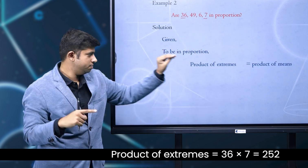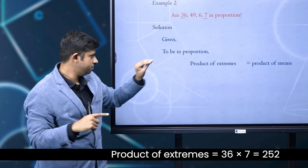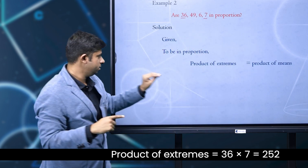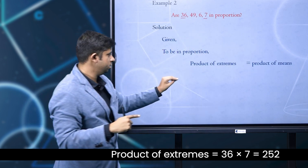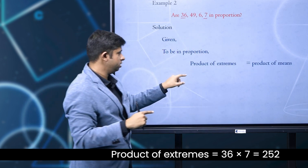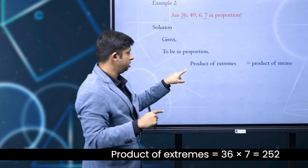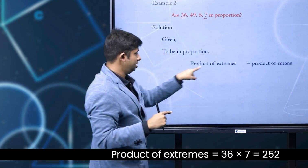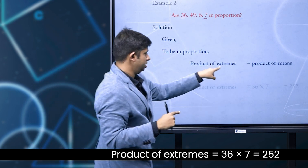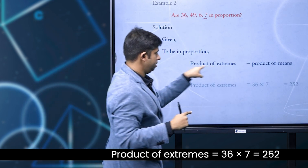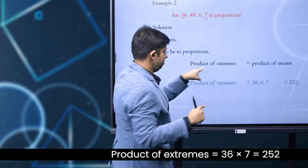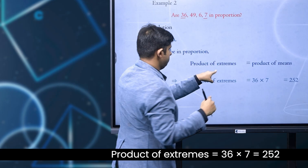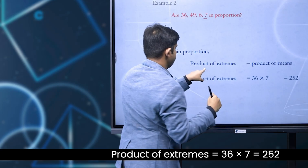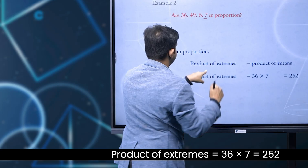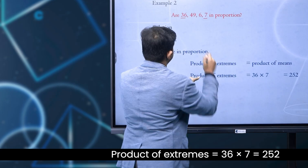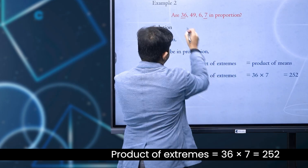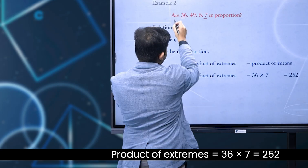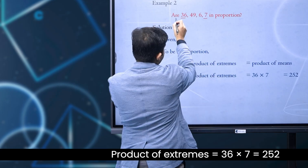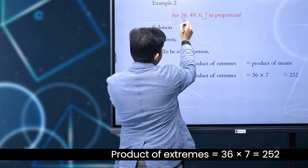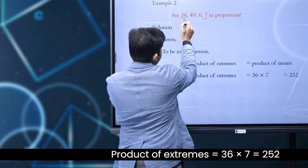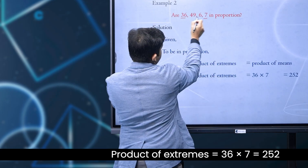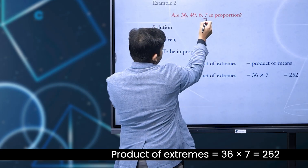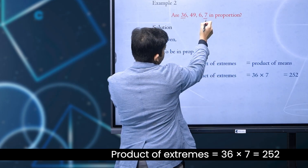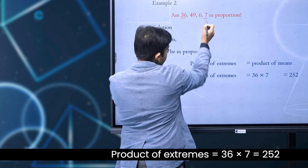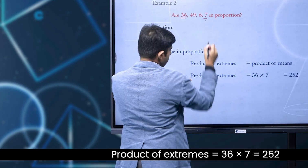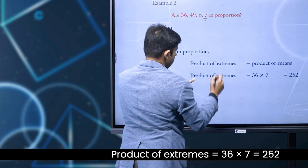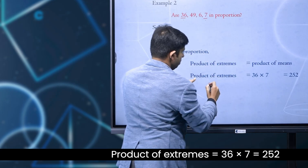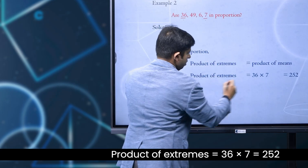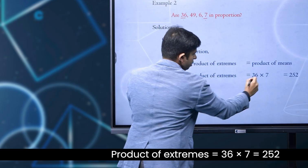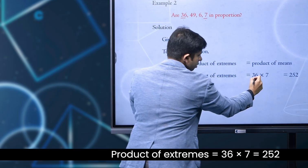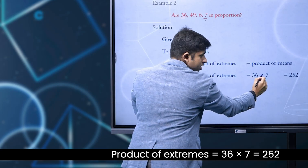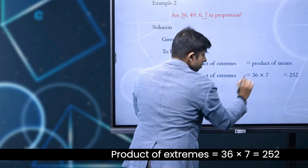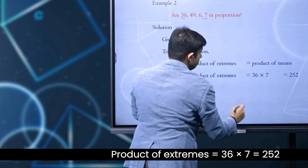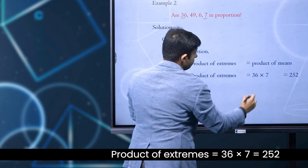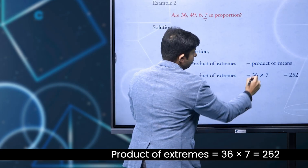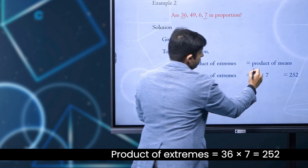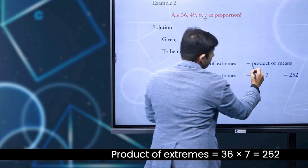36 into 7 is equal to 252.